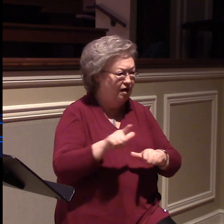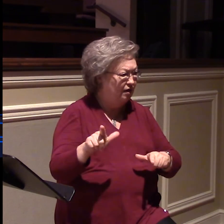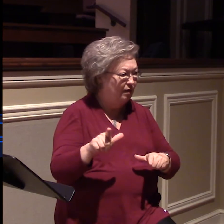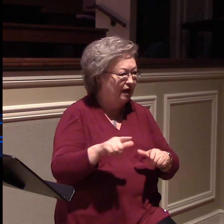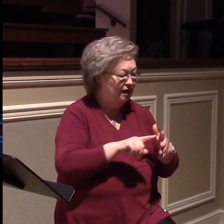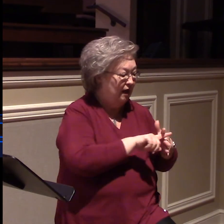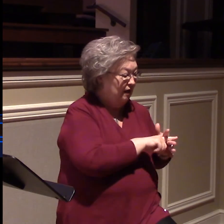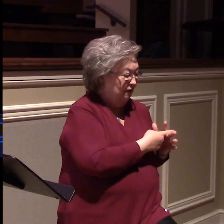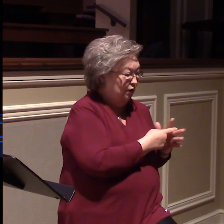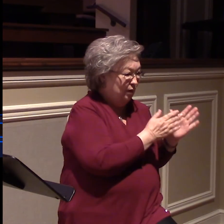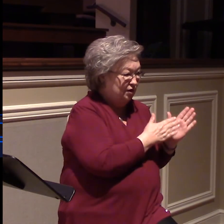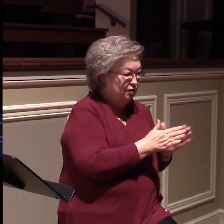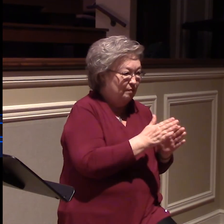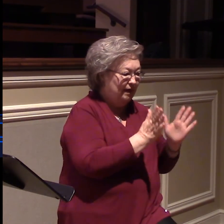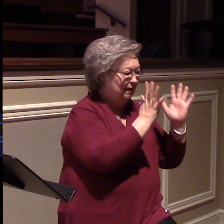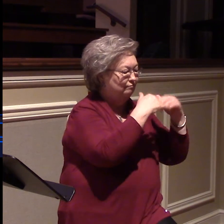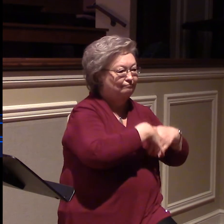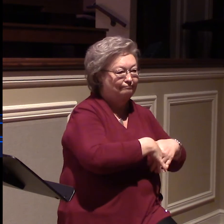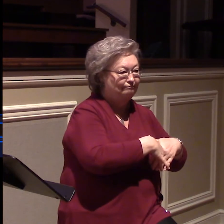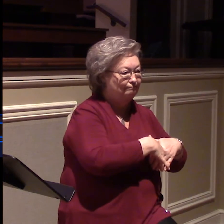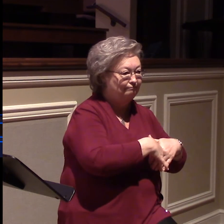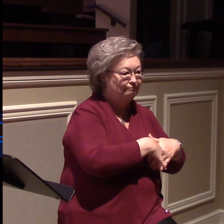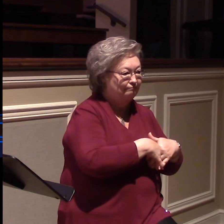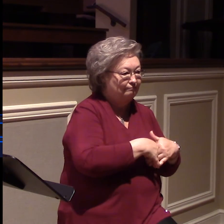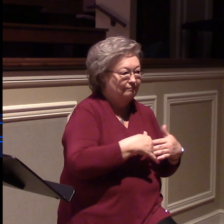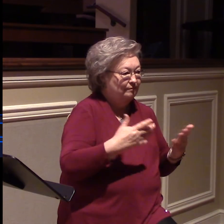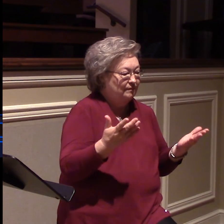plan that had been laid out had fallen apart.